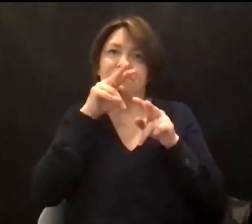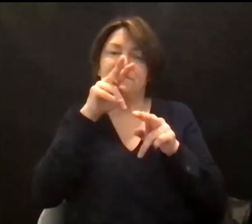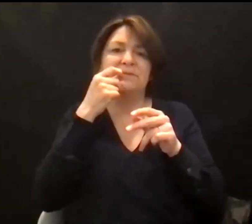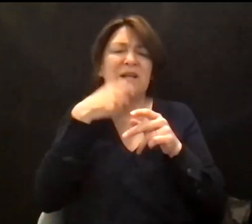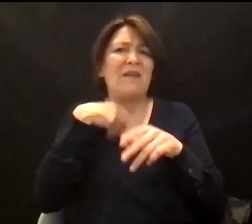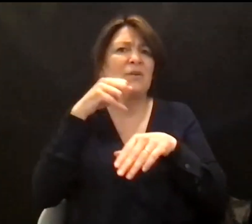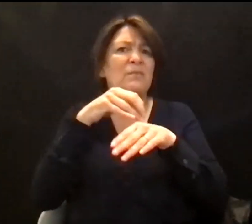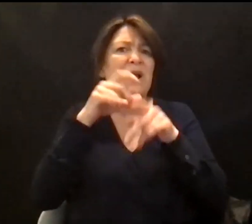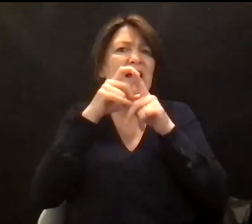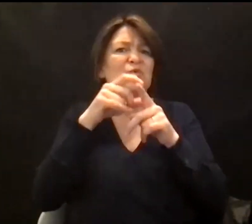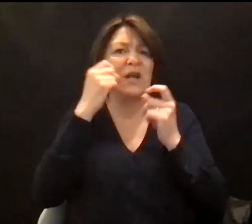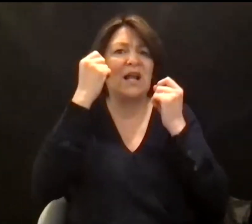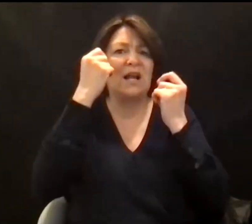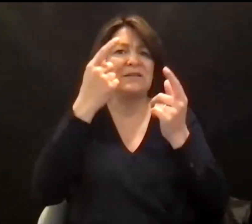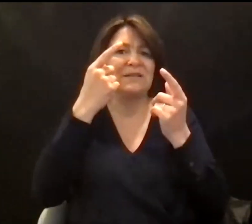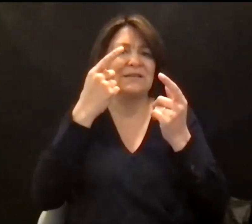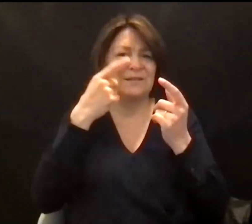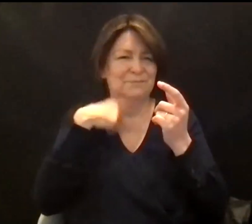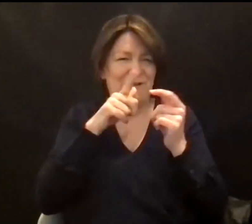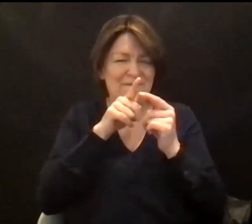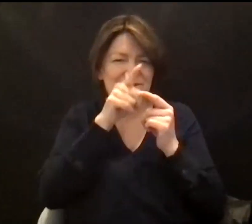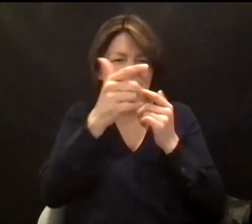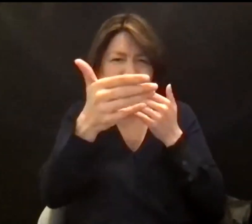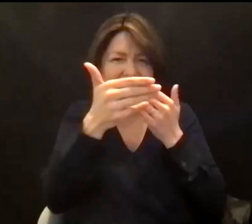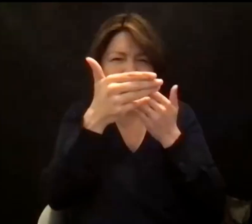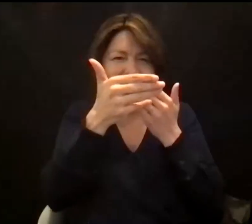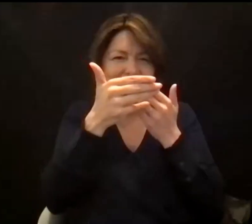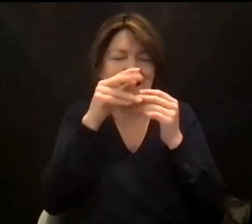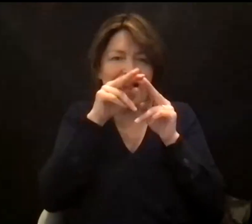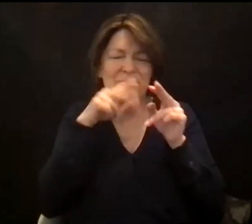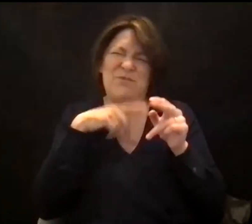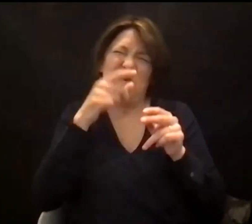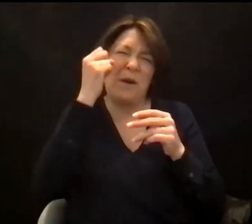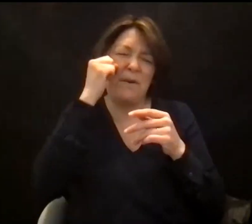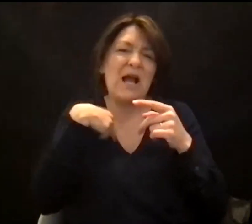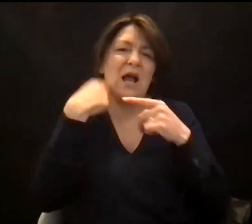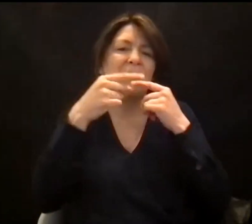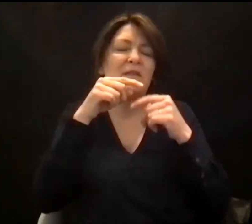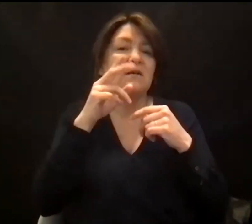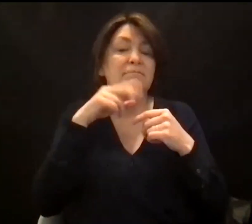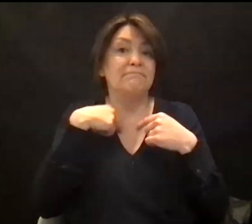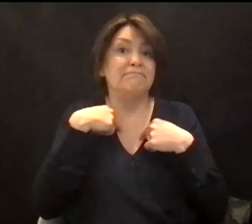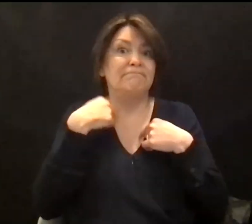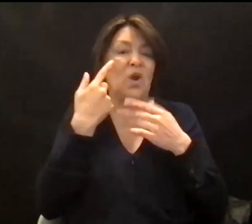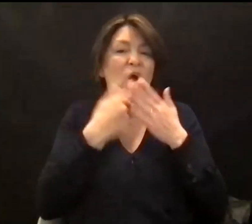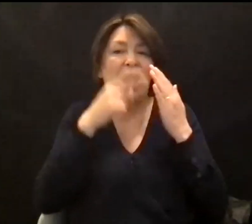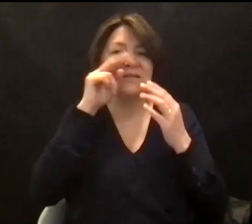deaf person signing, it's hard for me to understand because I don't have the depth perception, or I can only see in one